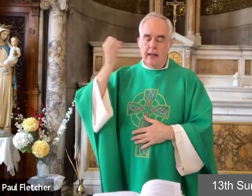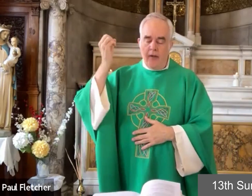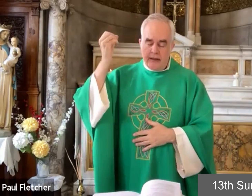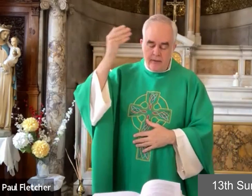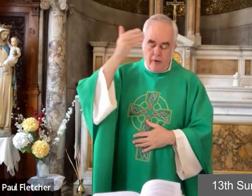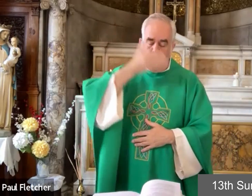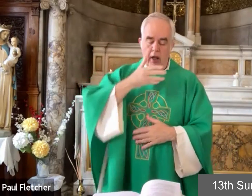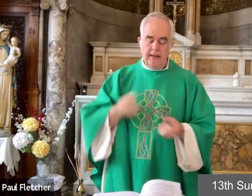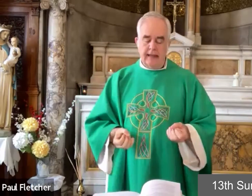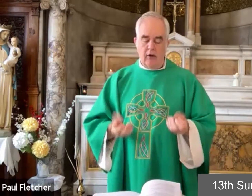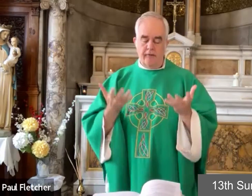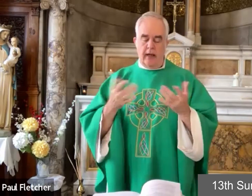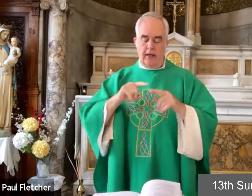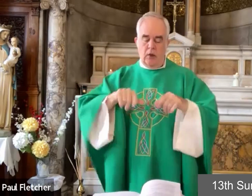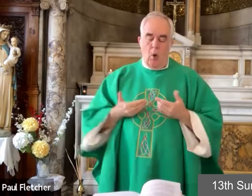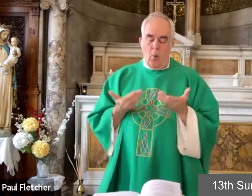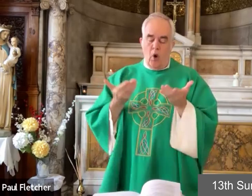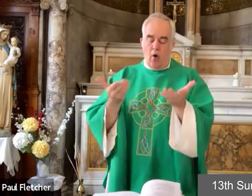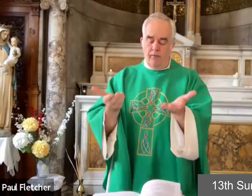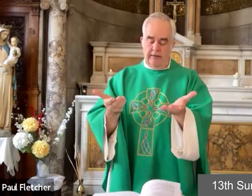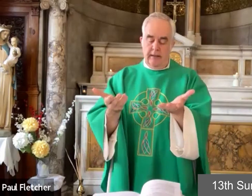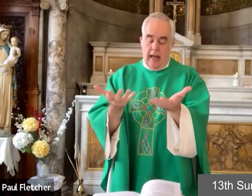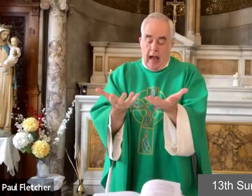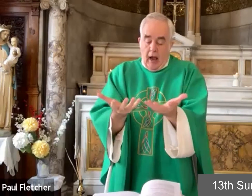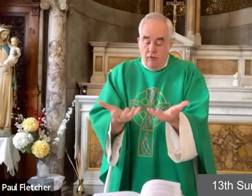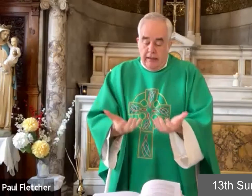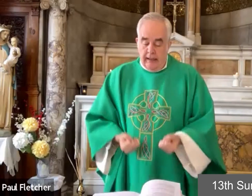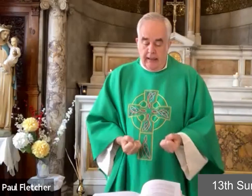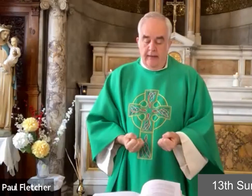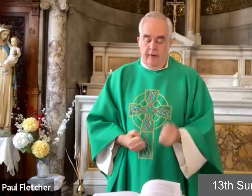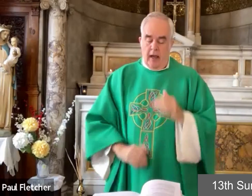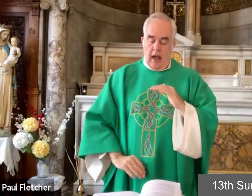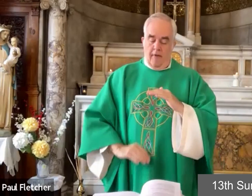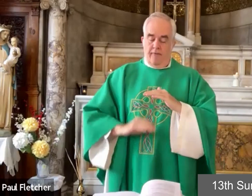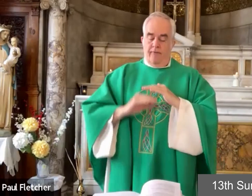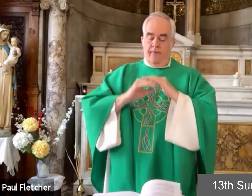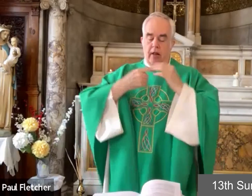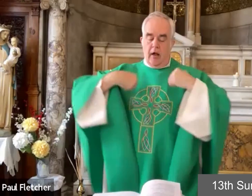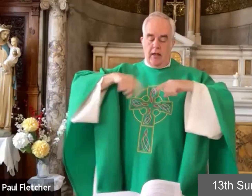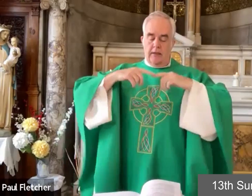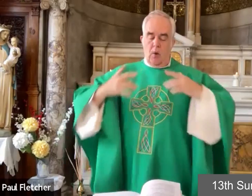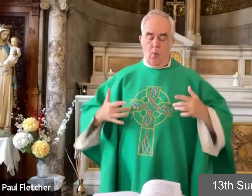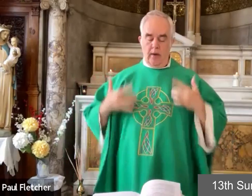let the divine sacrifice we offer and receive fill us with